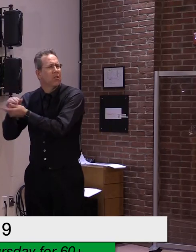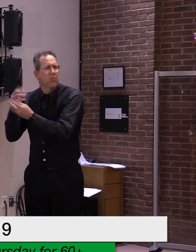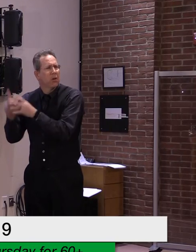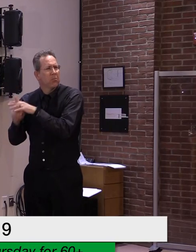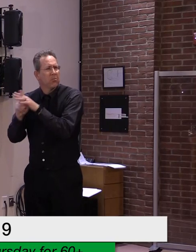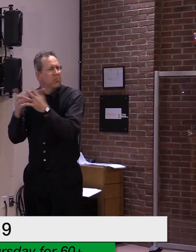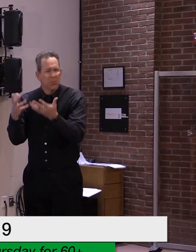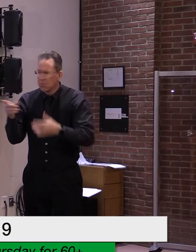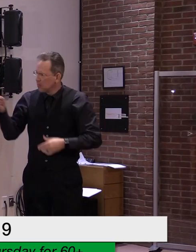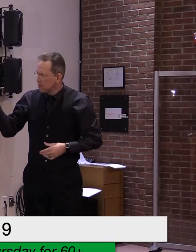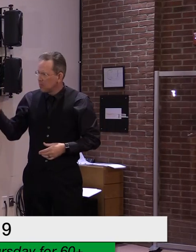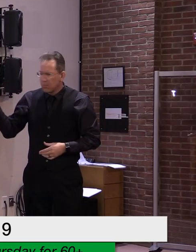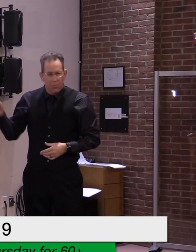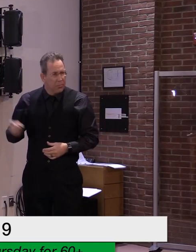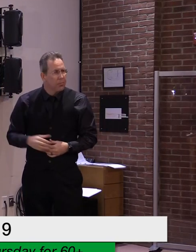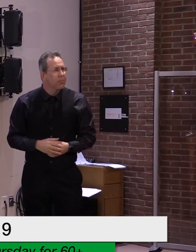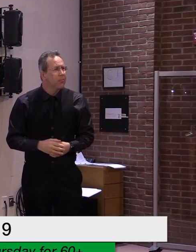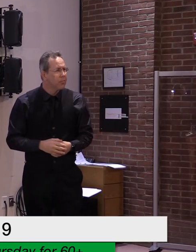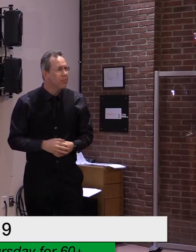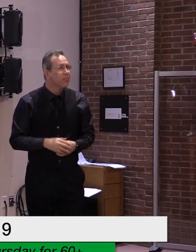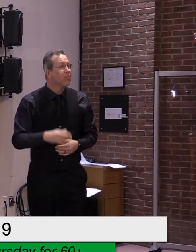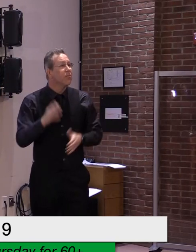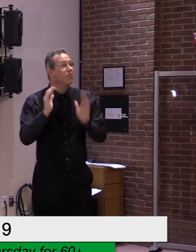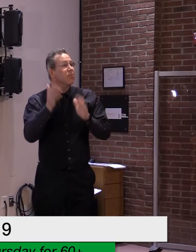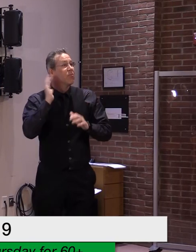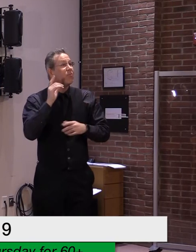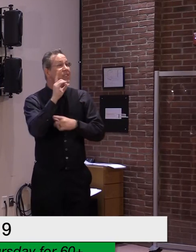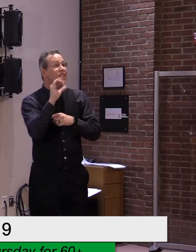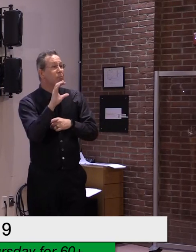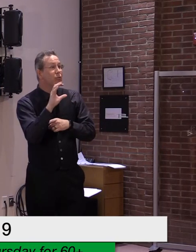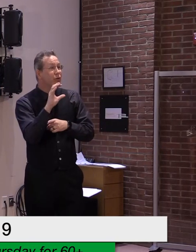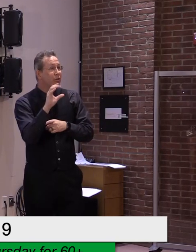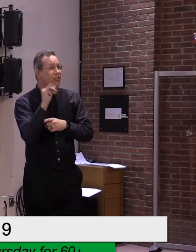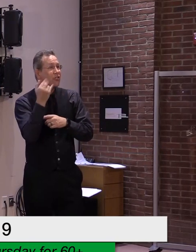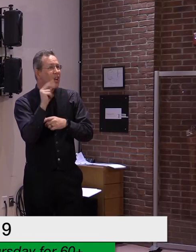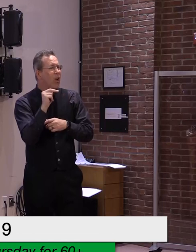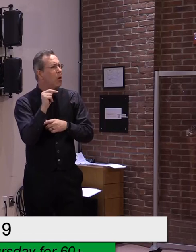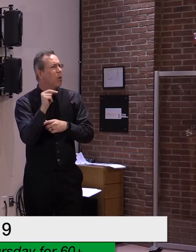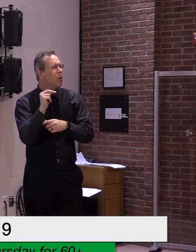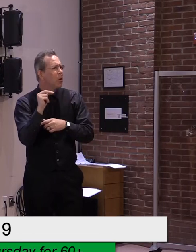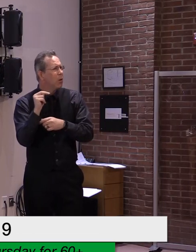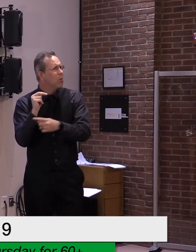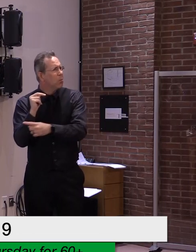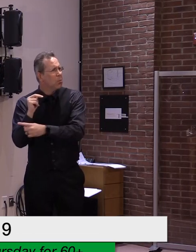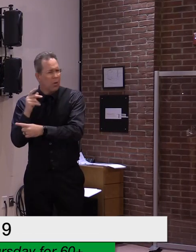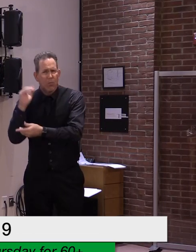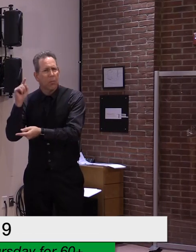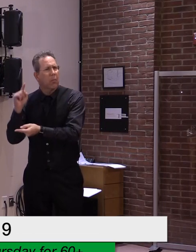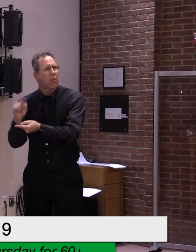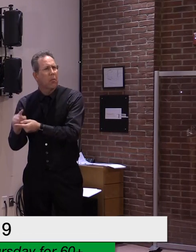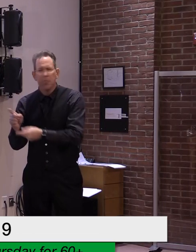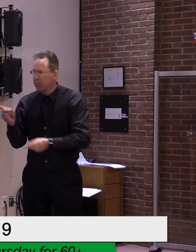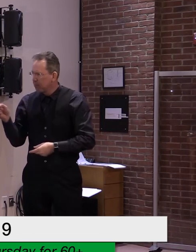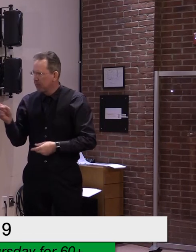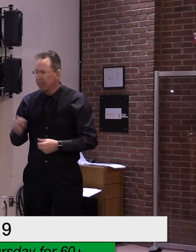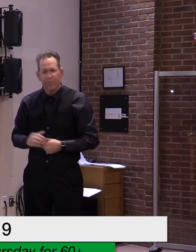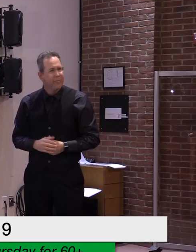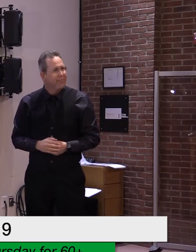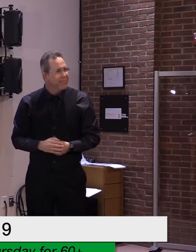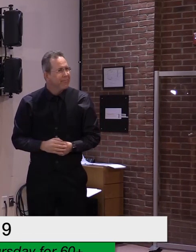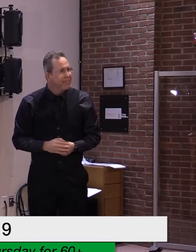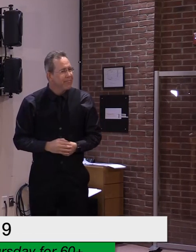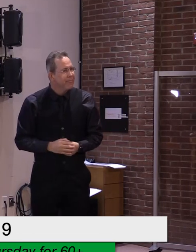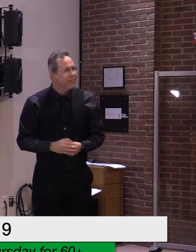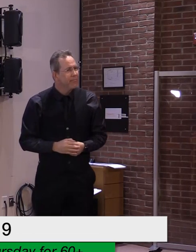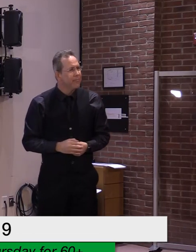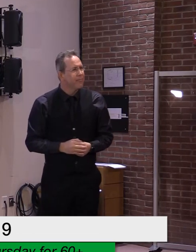outbreaks we saw in December and January before our vaccination program had made as much progress as it has today.